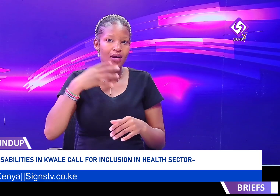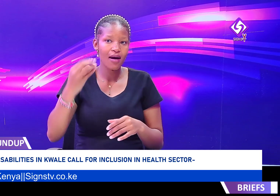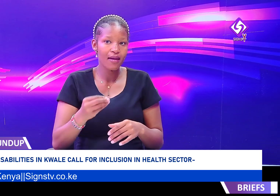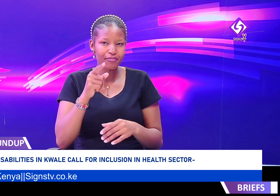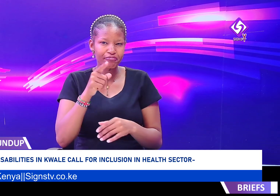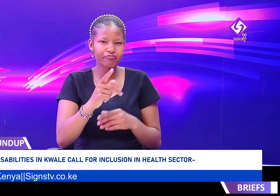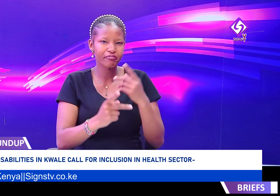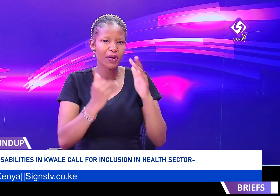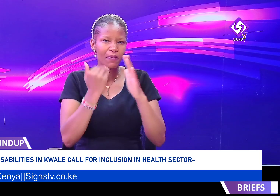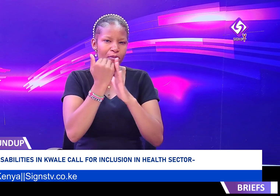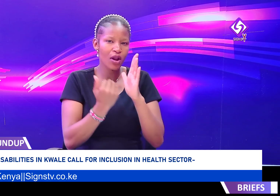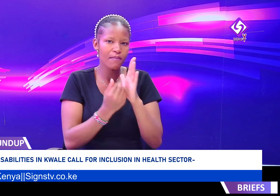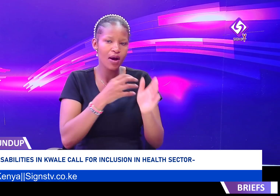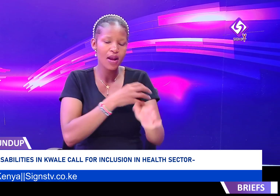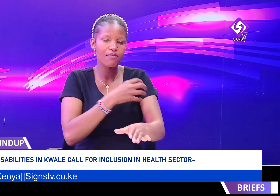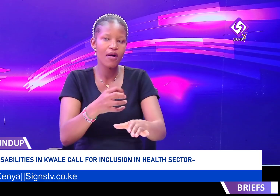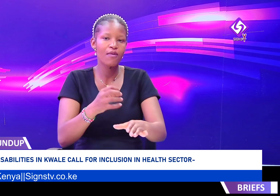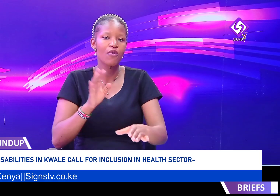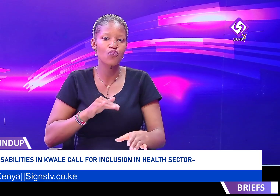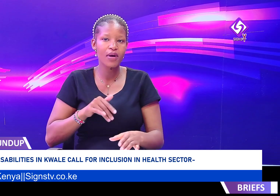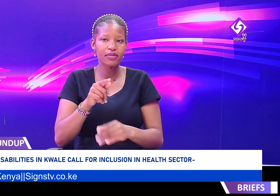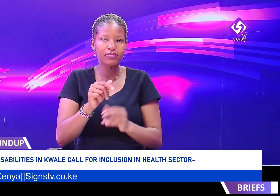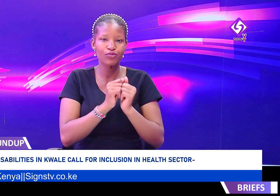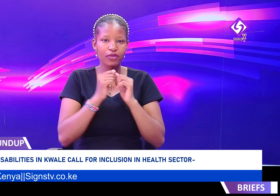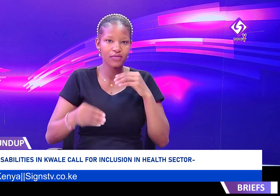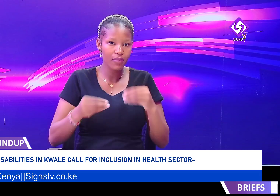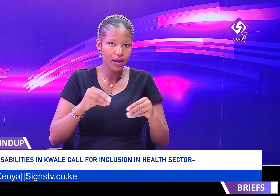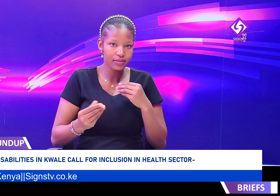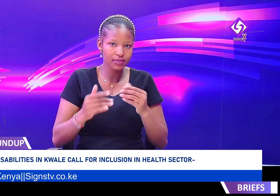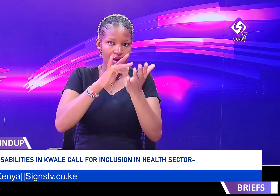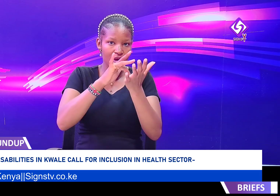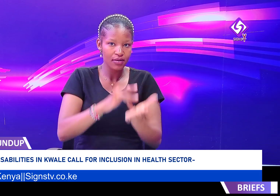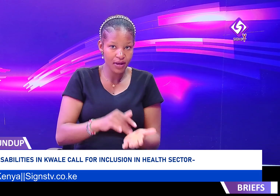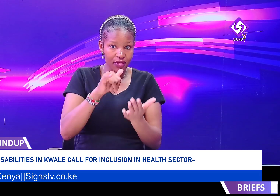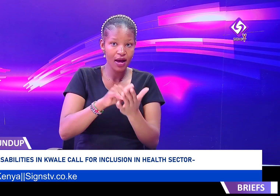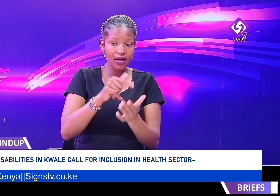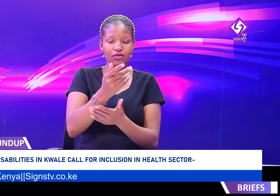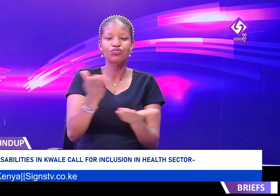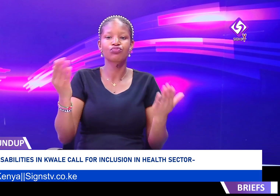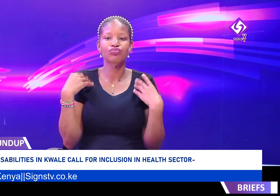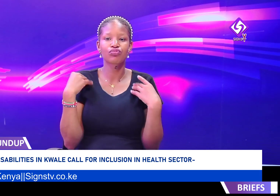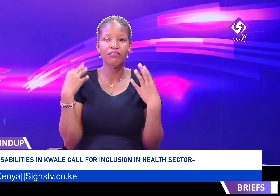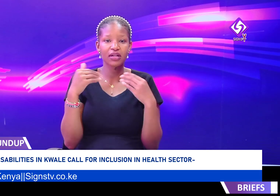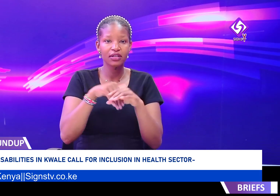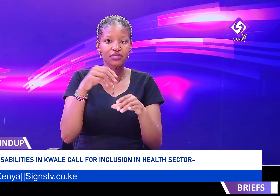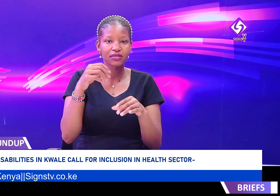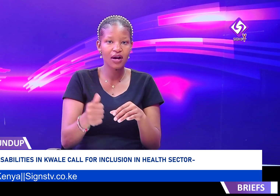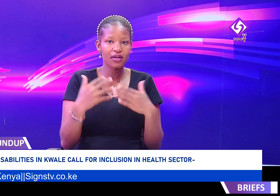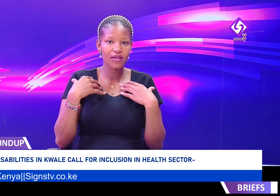The advocates are calling for targeted policies and recruitment programs to empower women with disabilities, emphasizing that